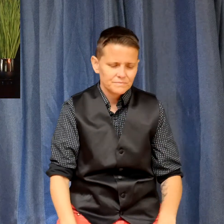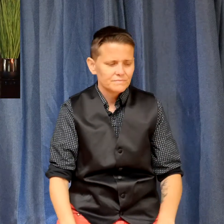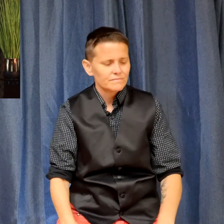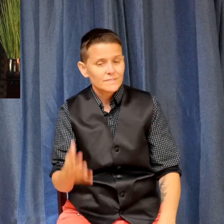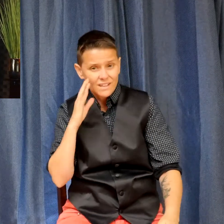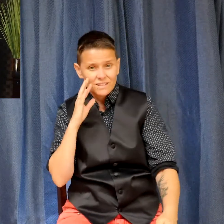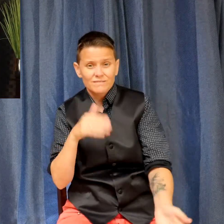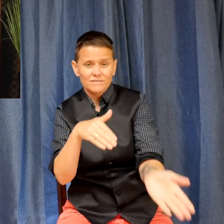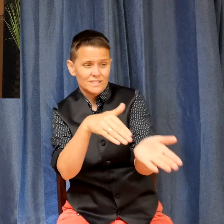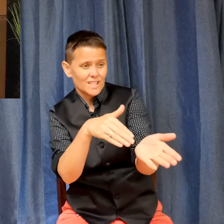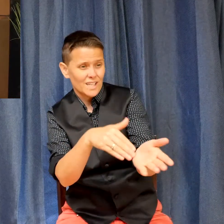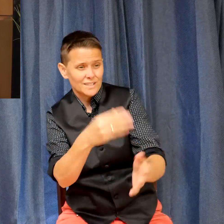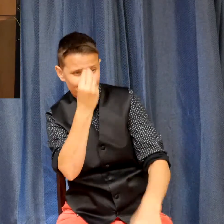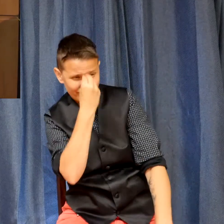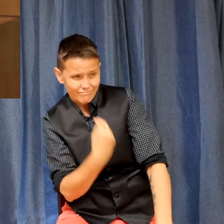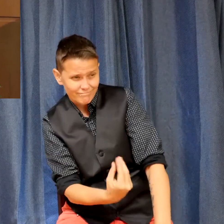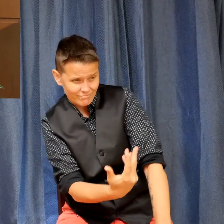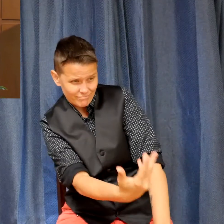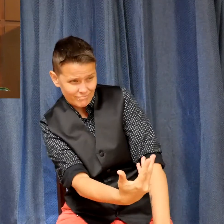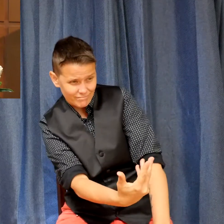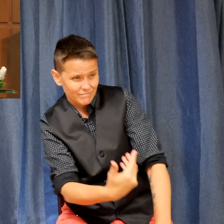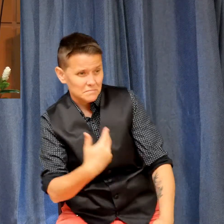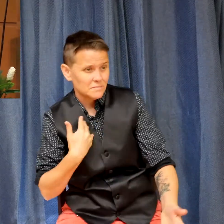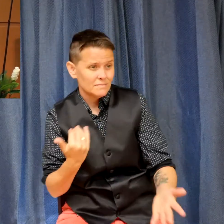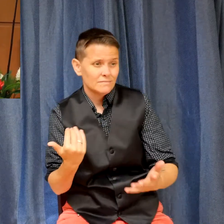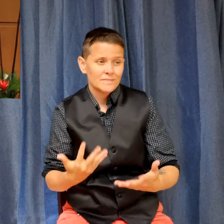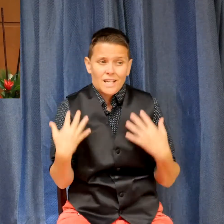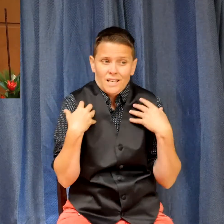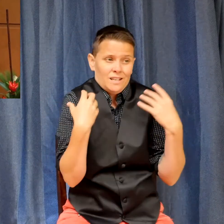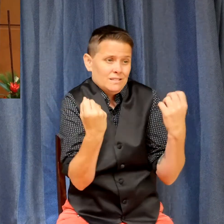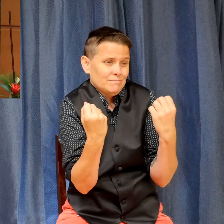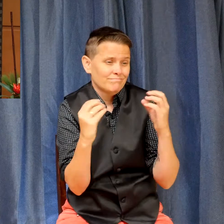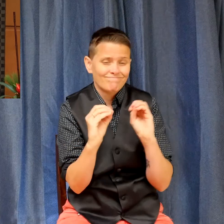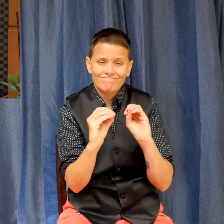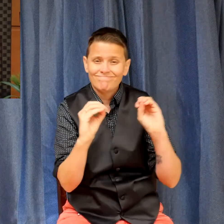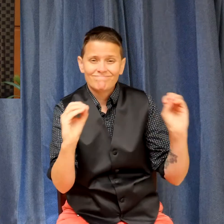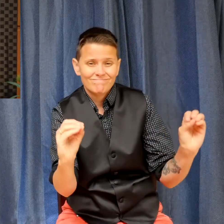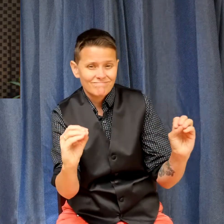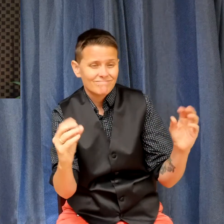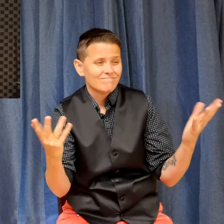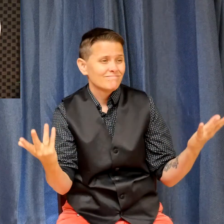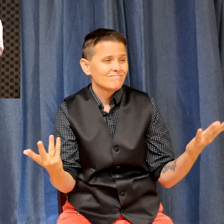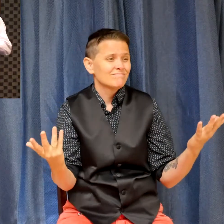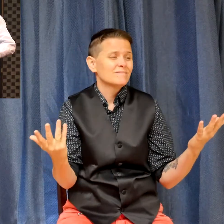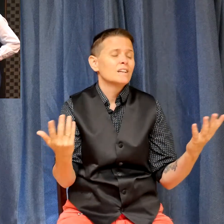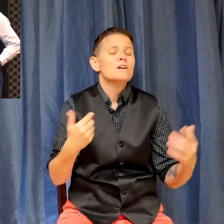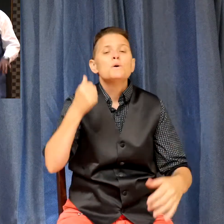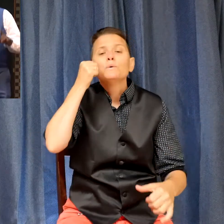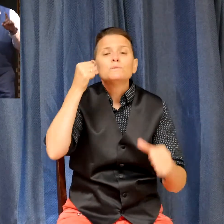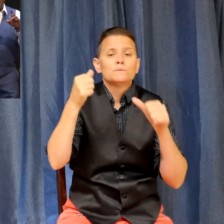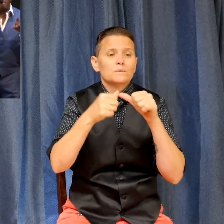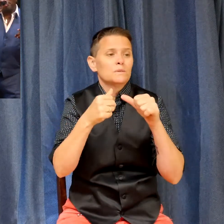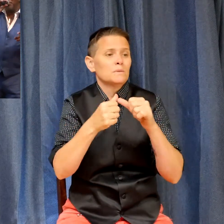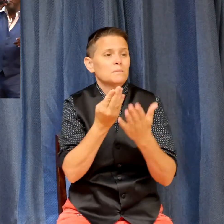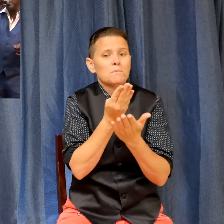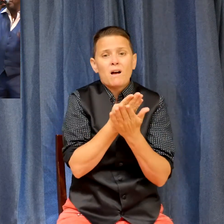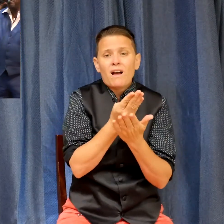when the doctor said, he said he couldn't help you, and